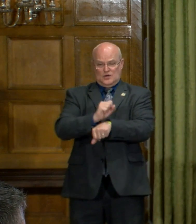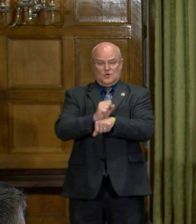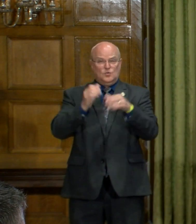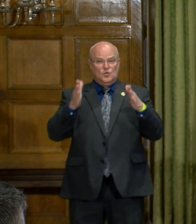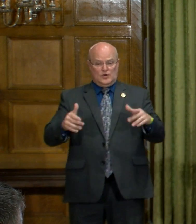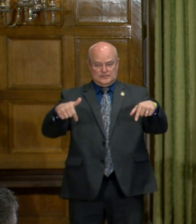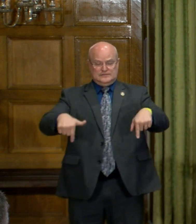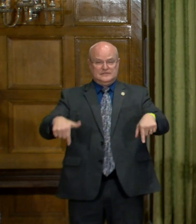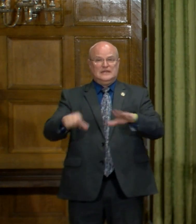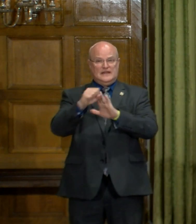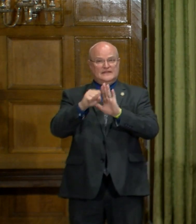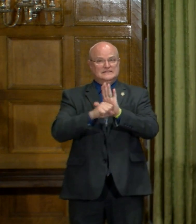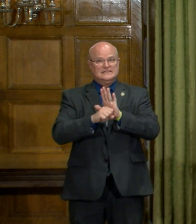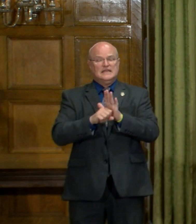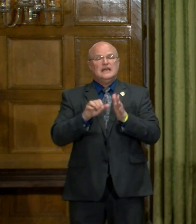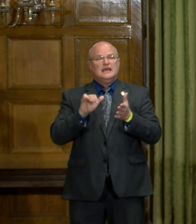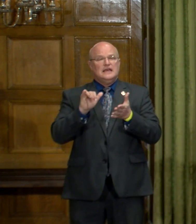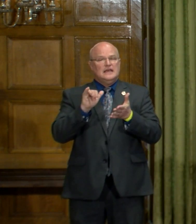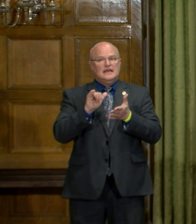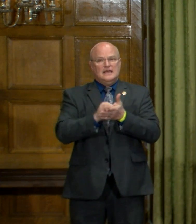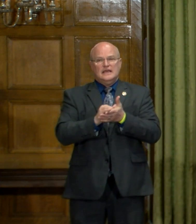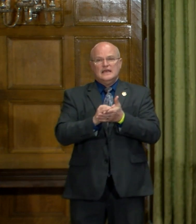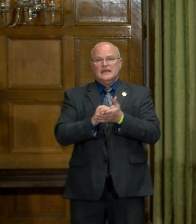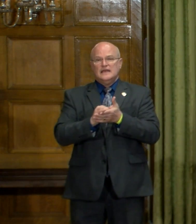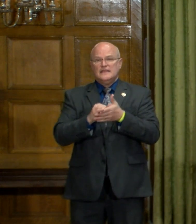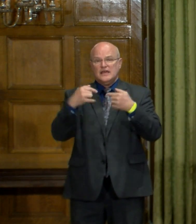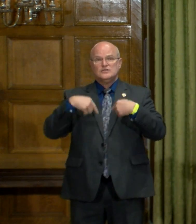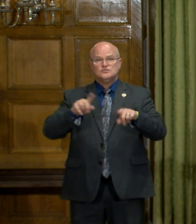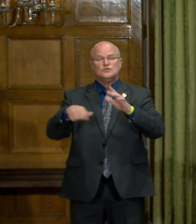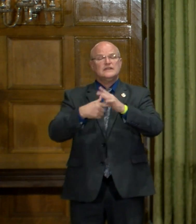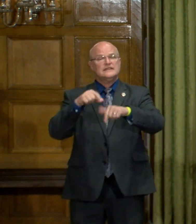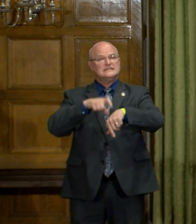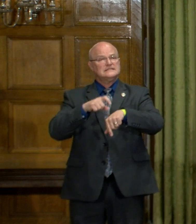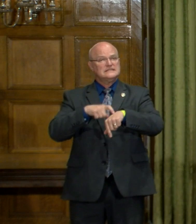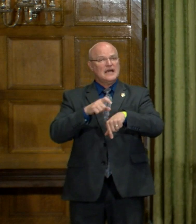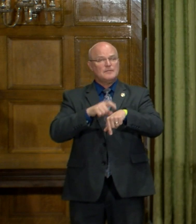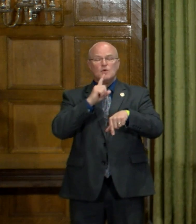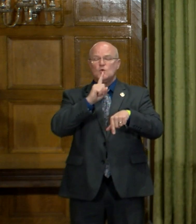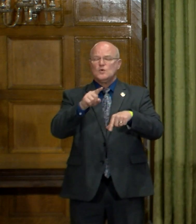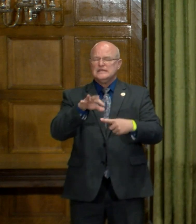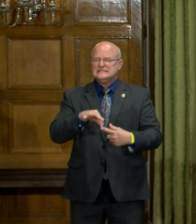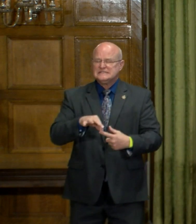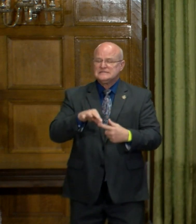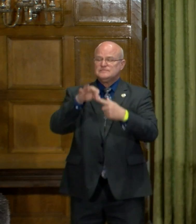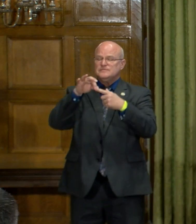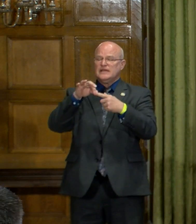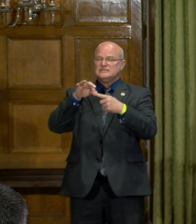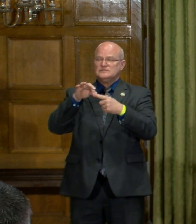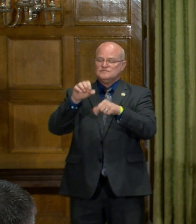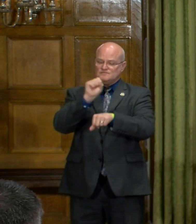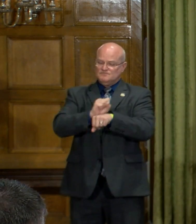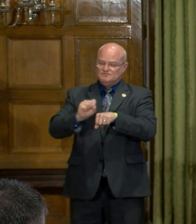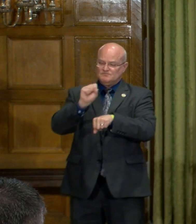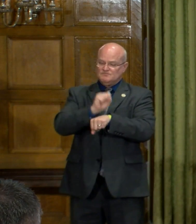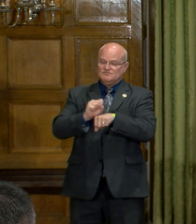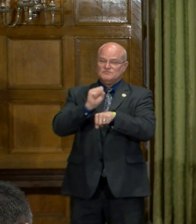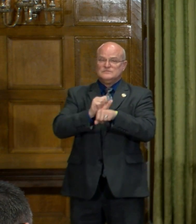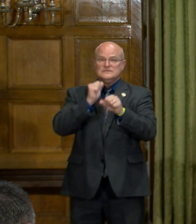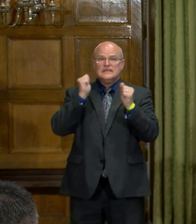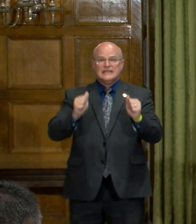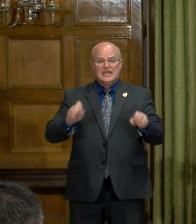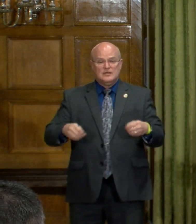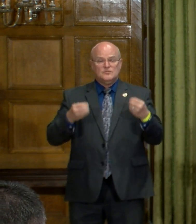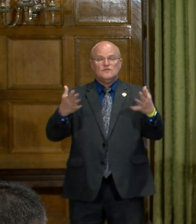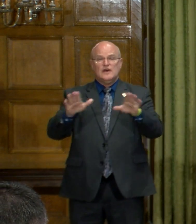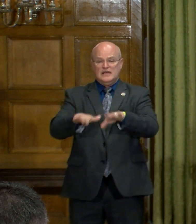workers in our state that during this time are taking special effort to make sure that they can provide